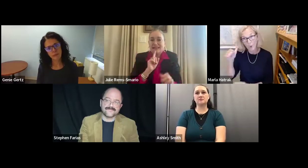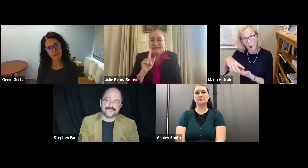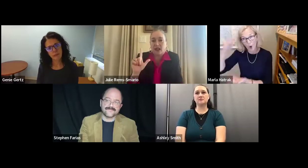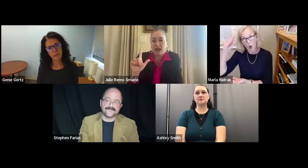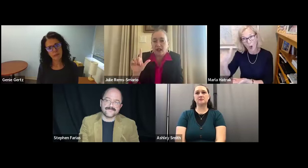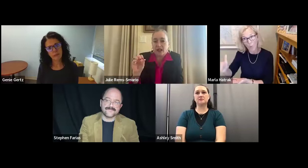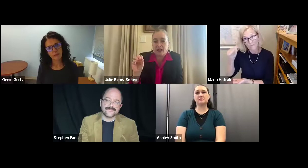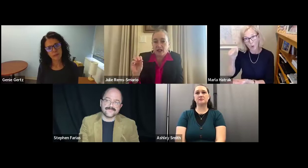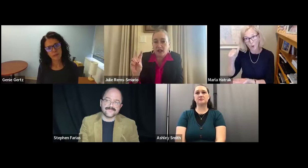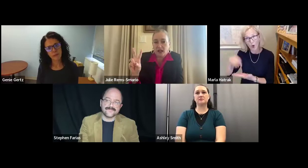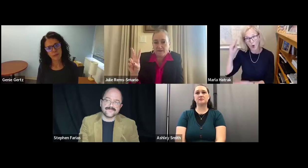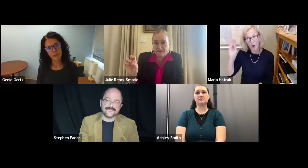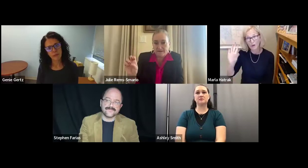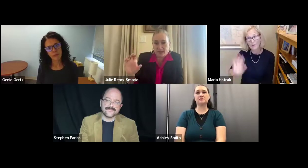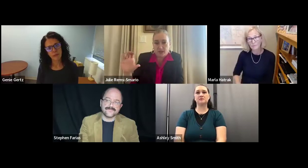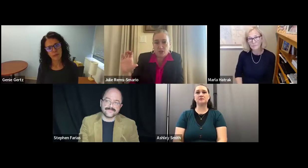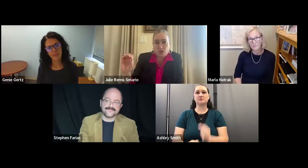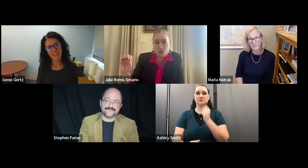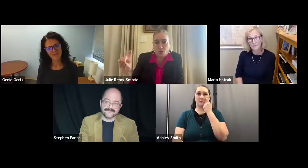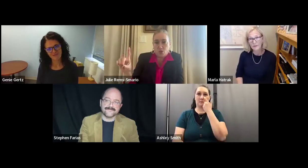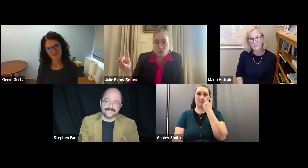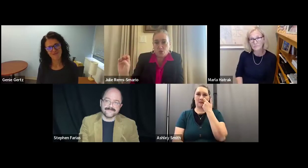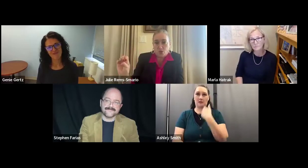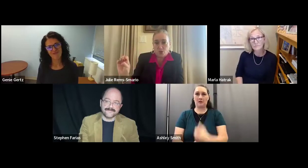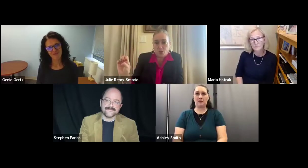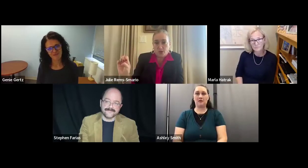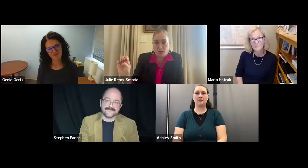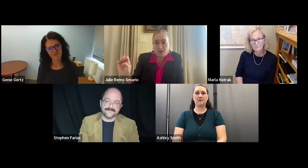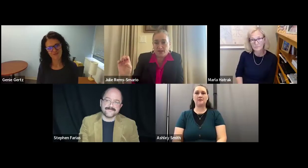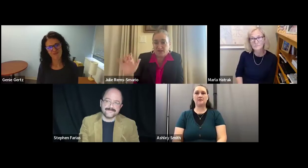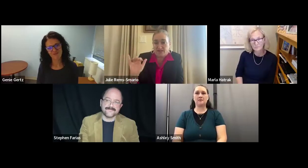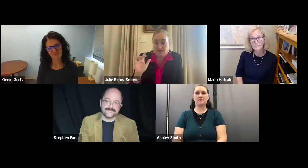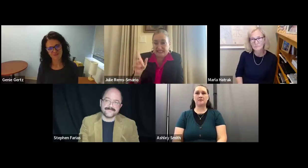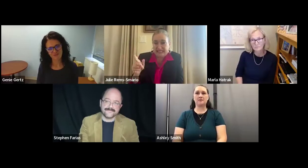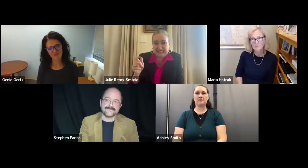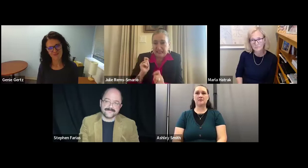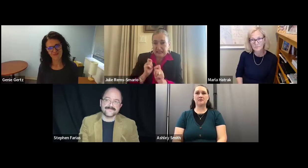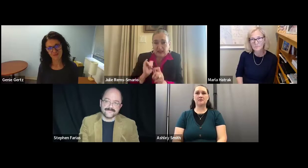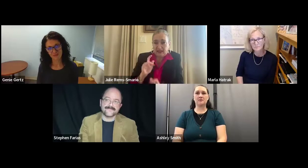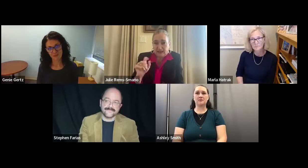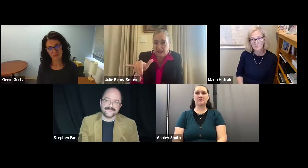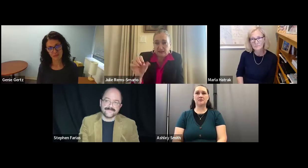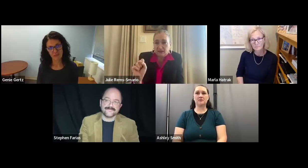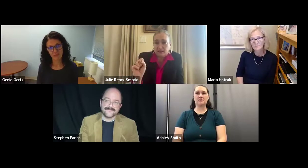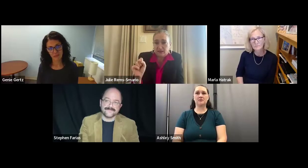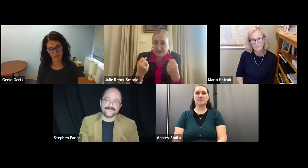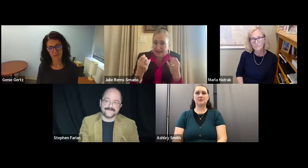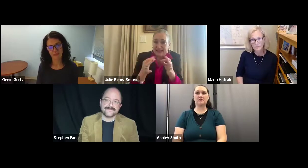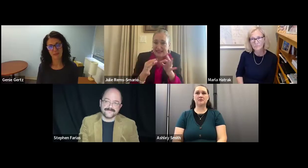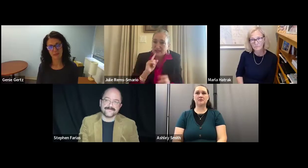not sign. And he talked about a phrase called love code. And I thought,